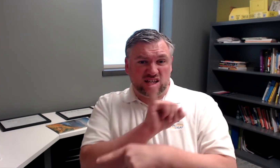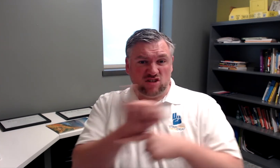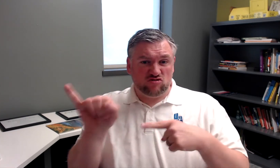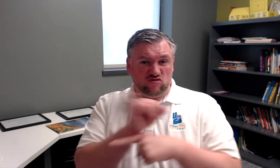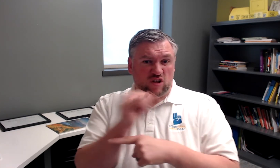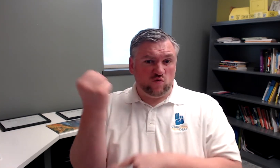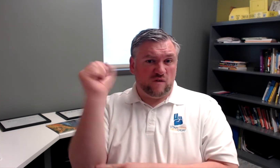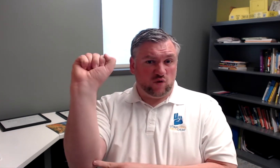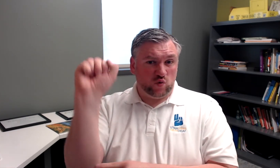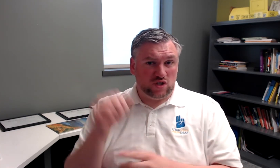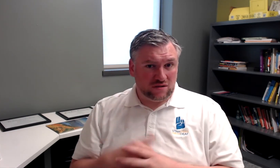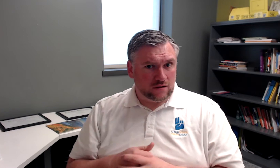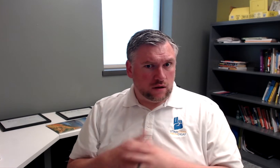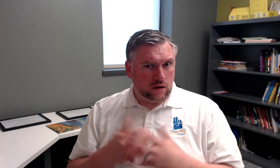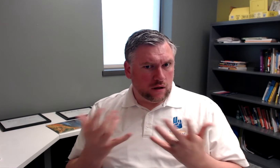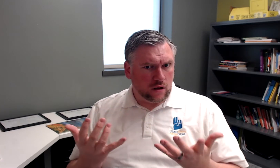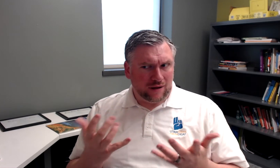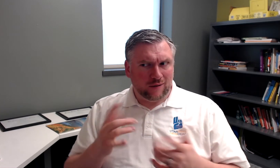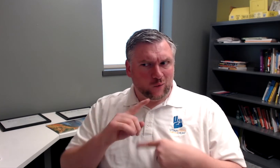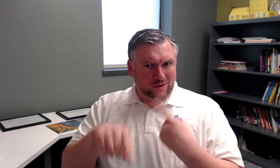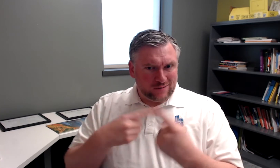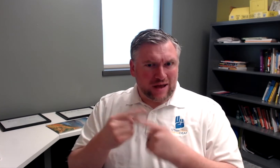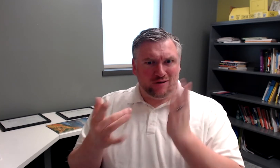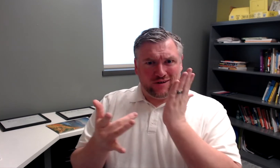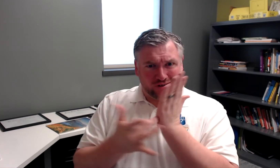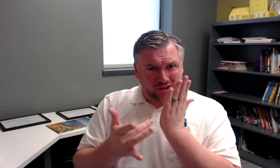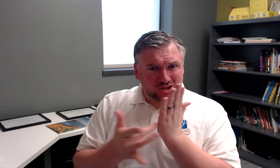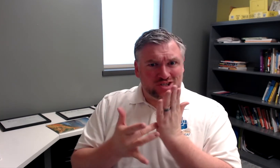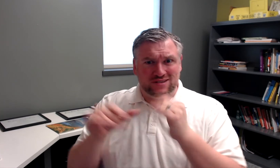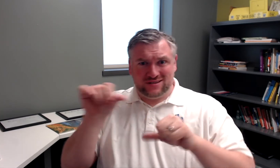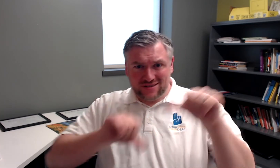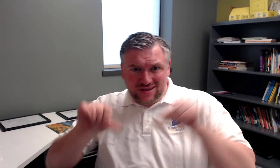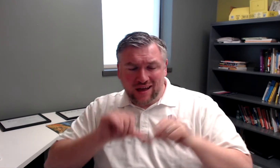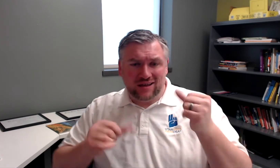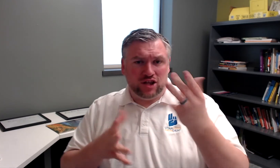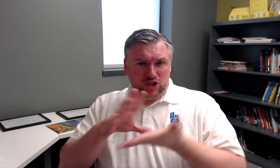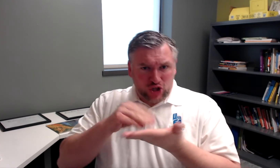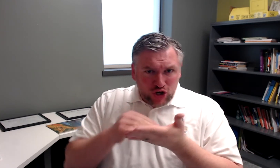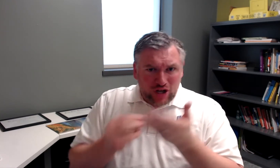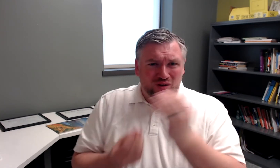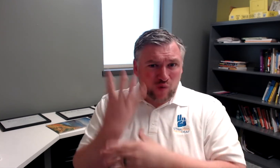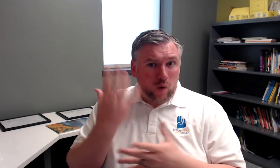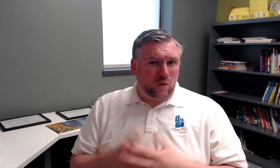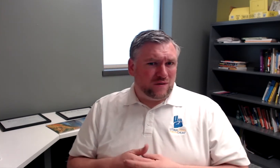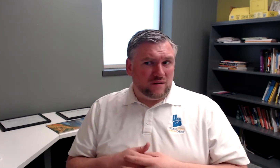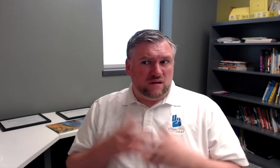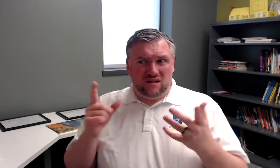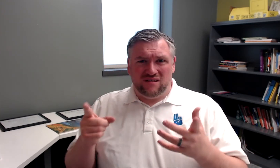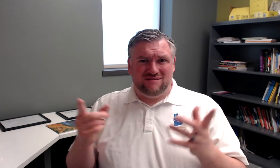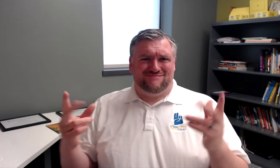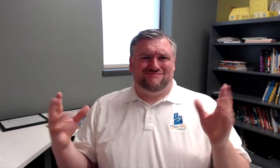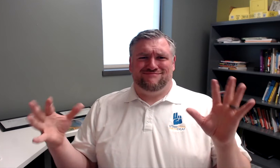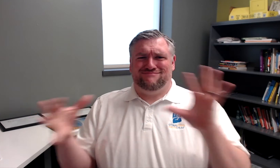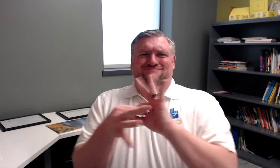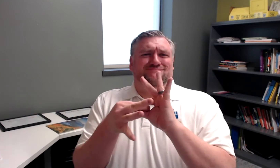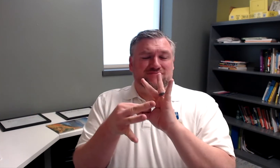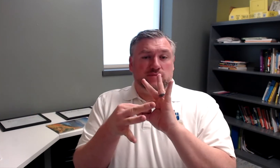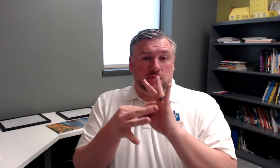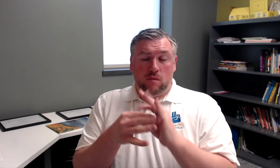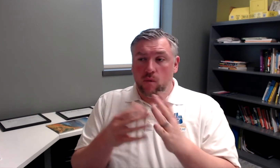For example, the Industrial Revolution, oh my goodness, that is about technology and science and learning growth. Connect those